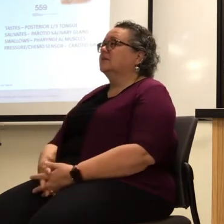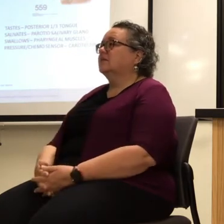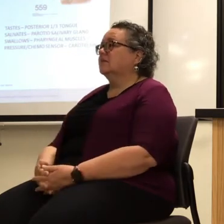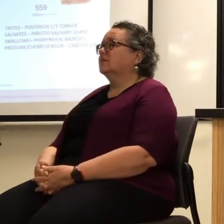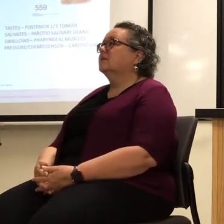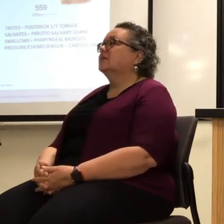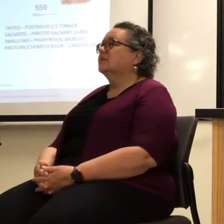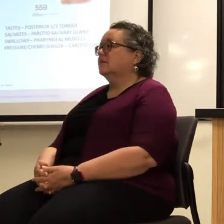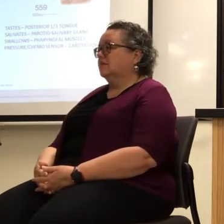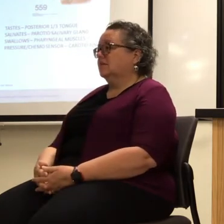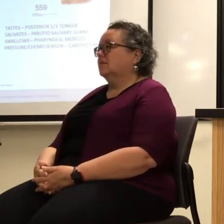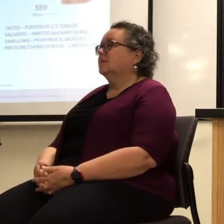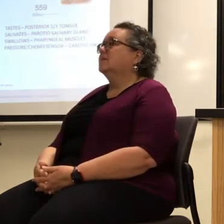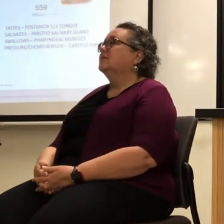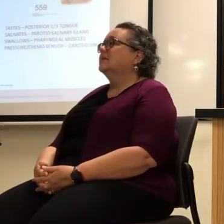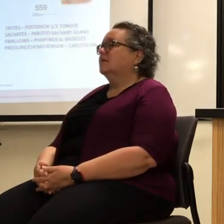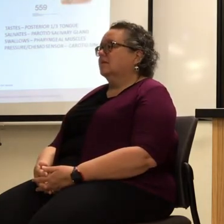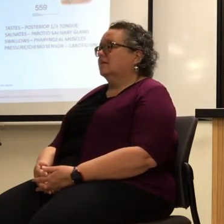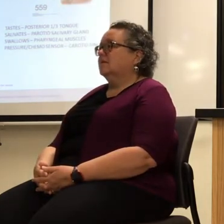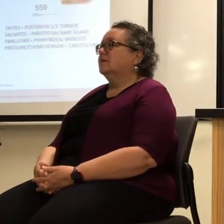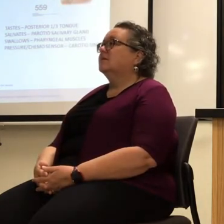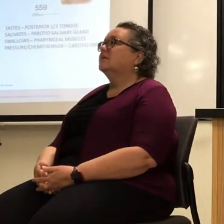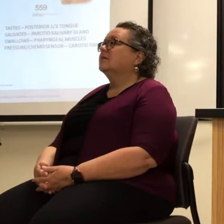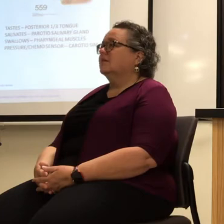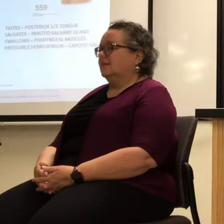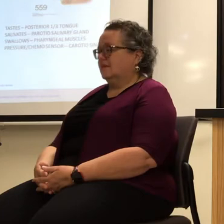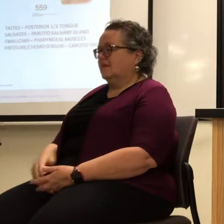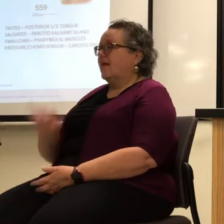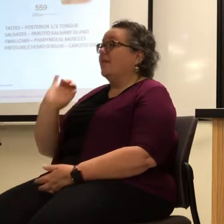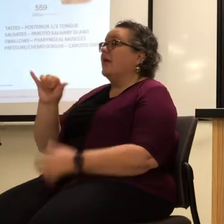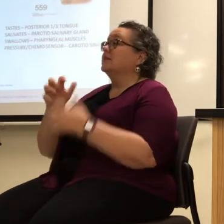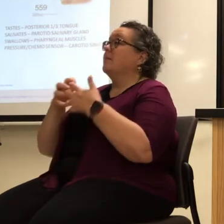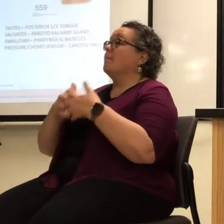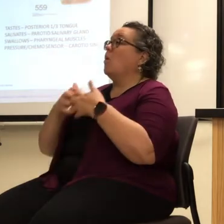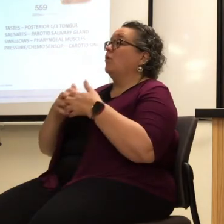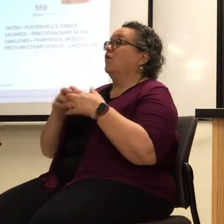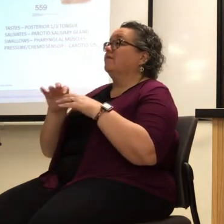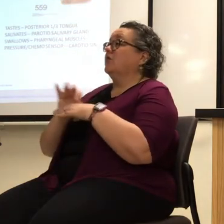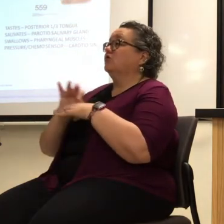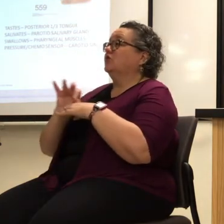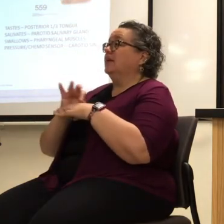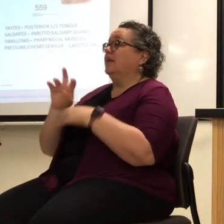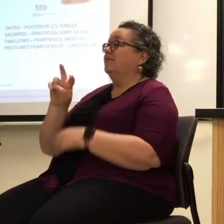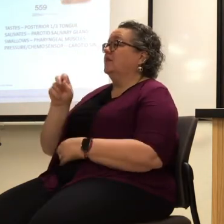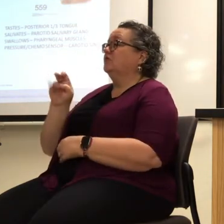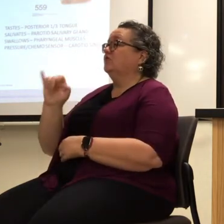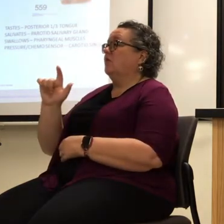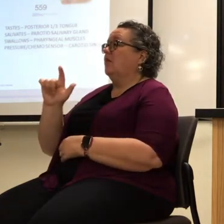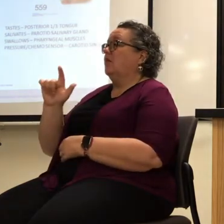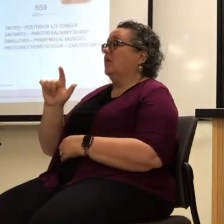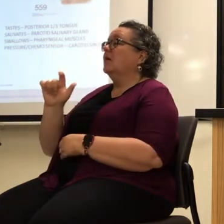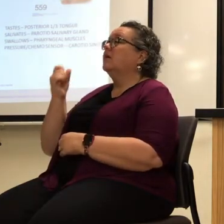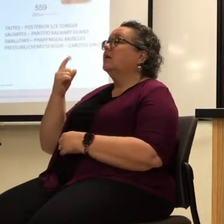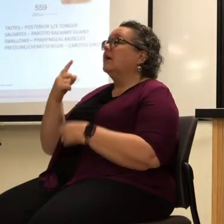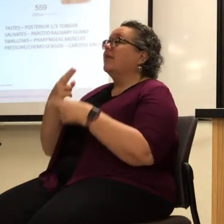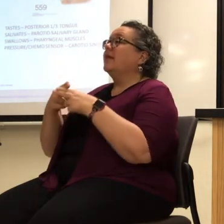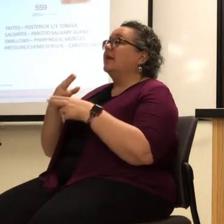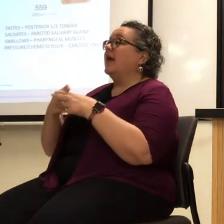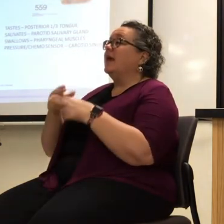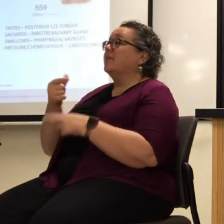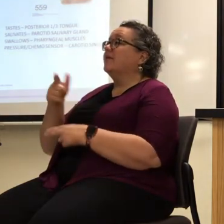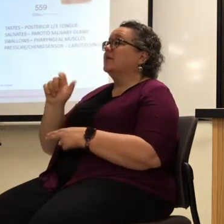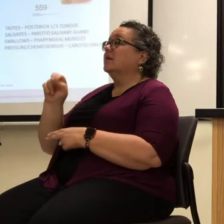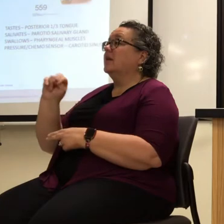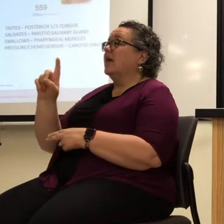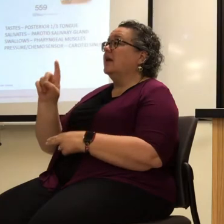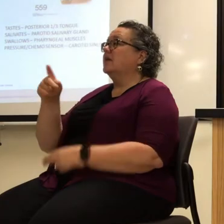That is a motor function, a visceral motor. The name of the gland is the parotid salivary